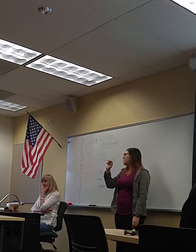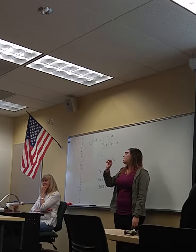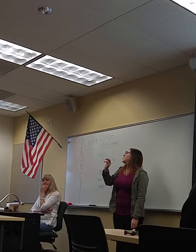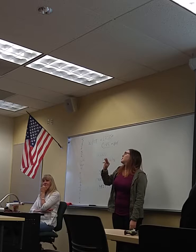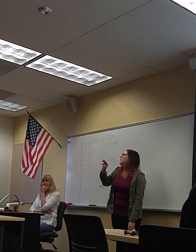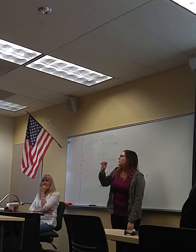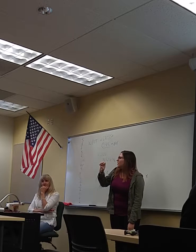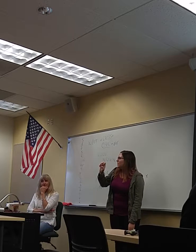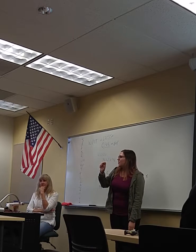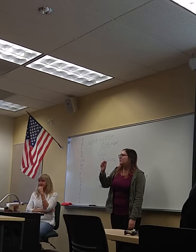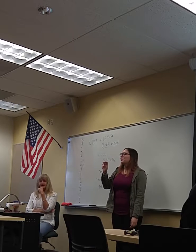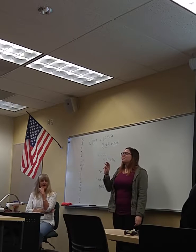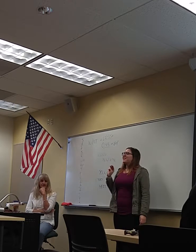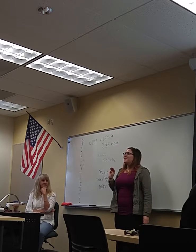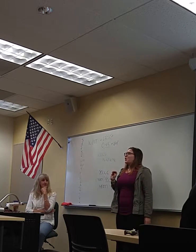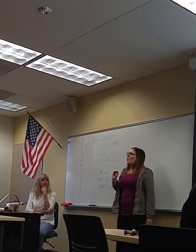M-E-L-A-N-I-N, doesn't have a sub,